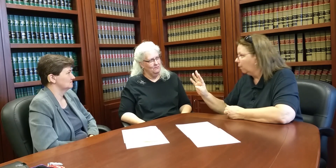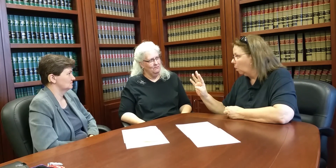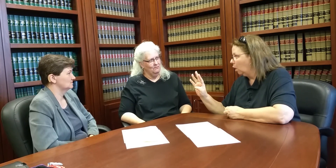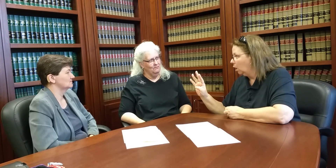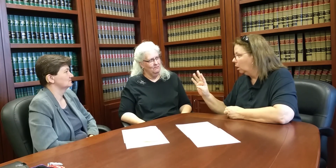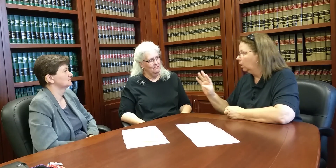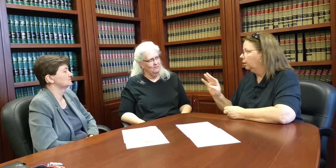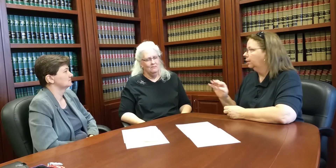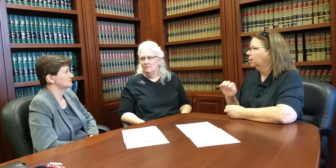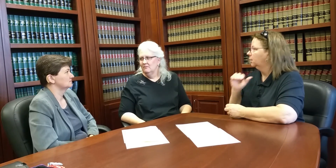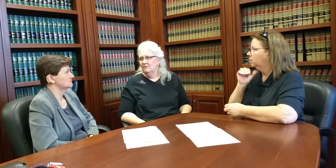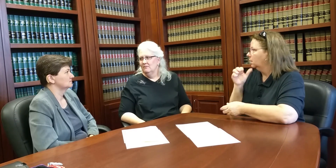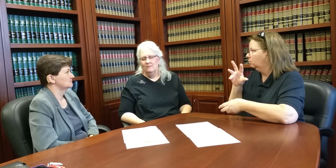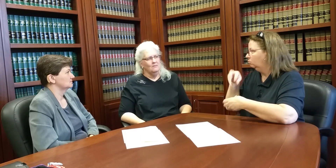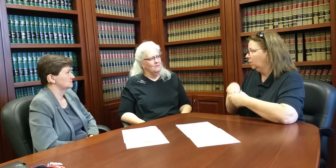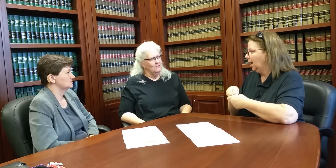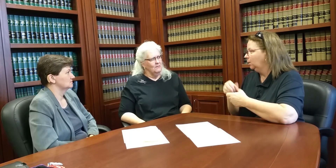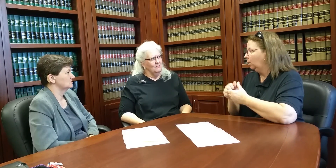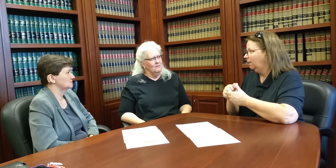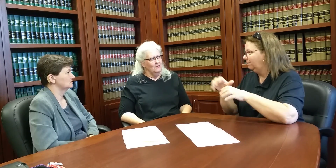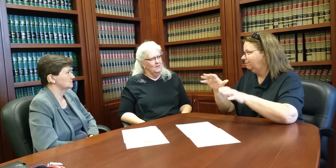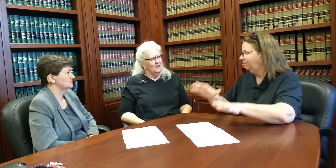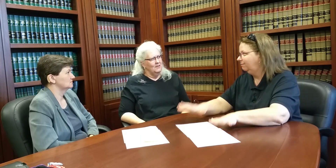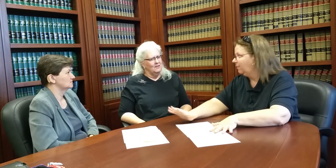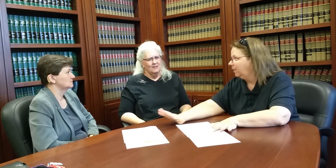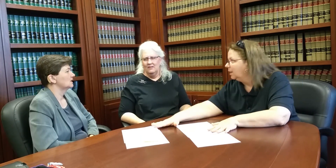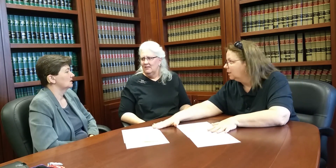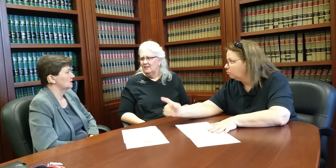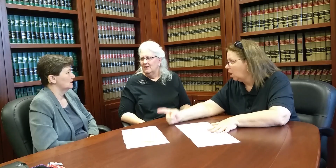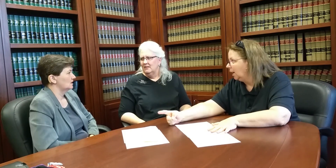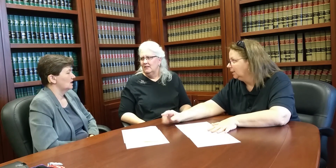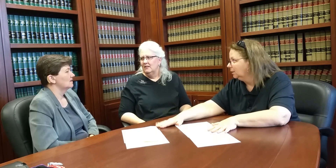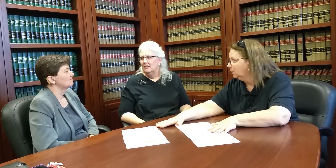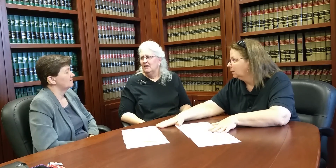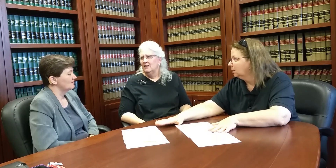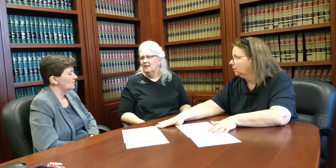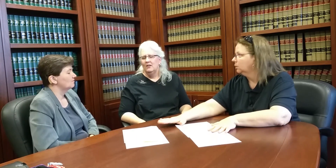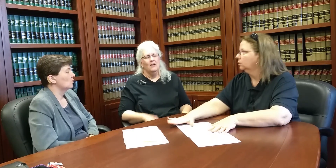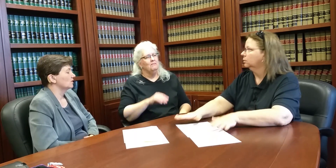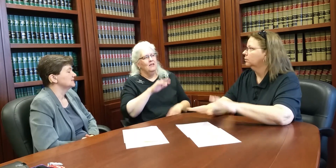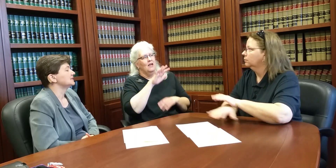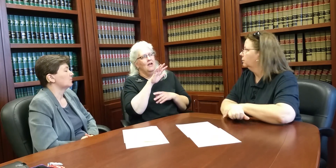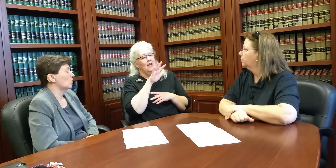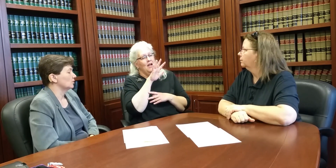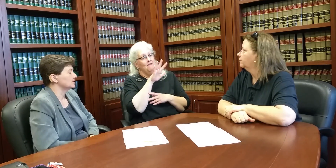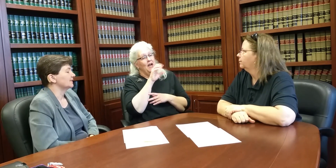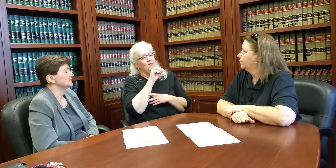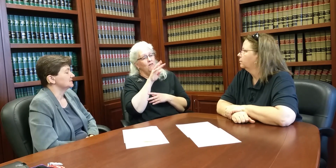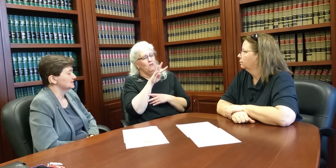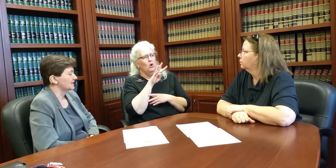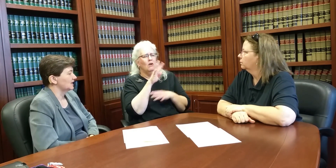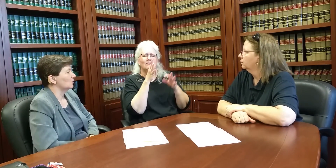504. That's in black with this line. 504 is important and it does help,